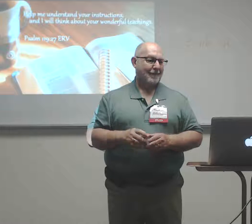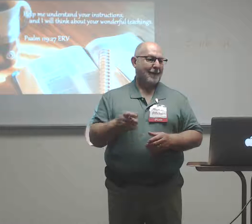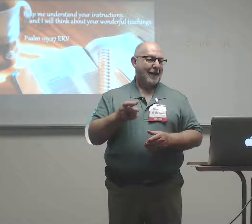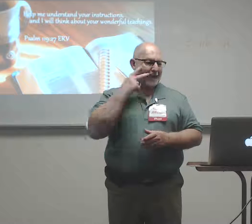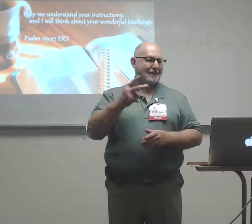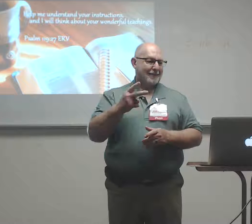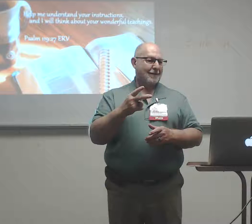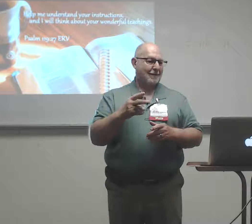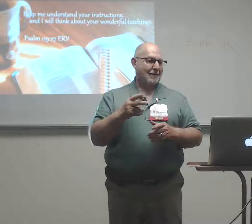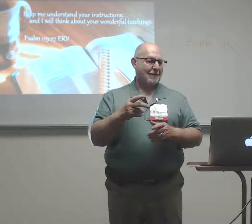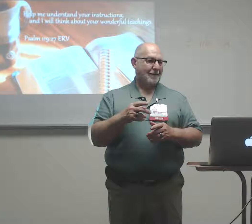I see